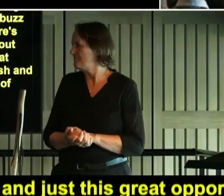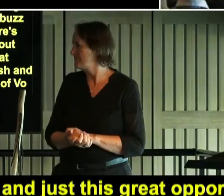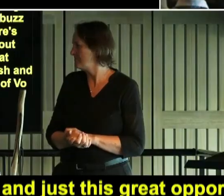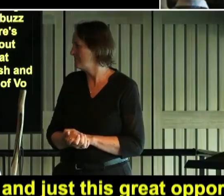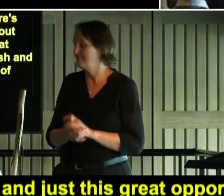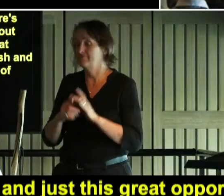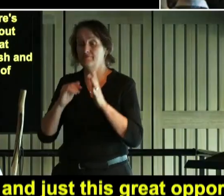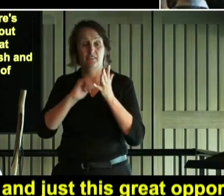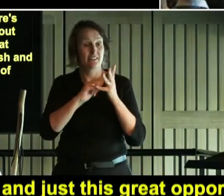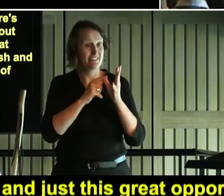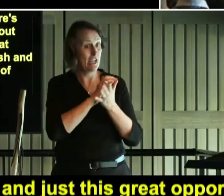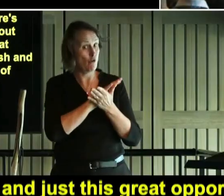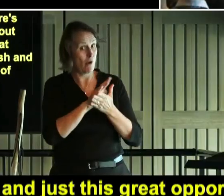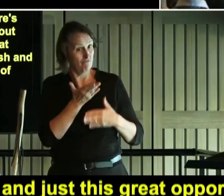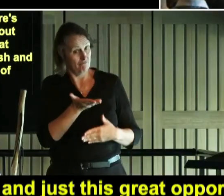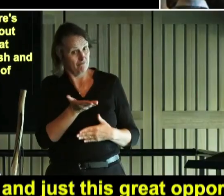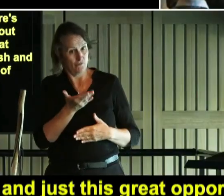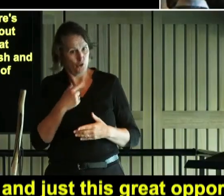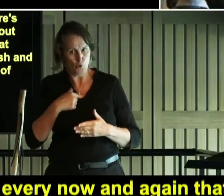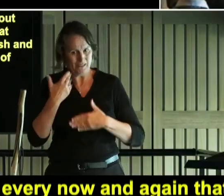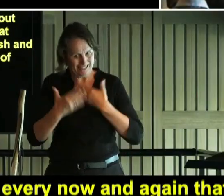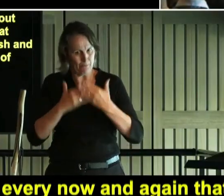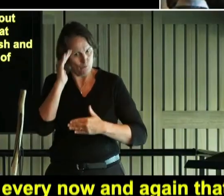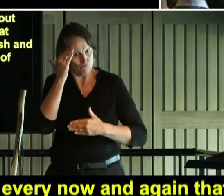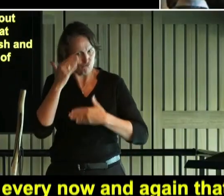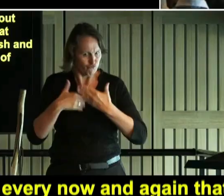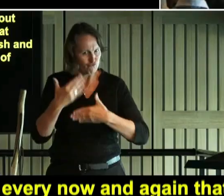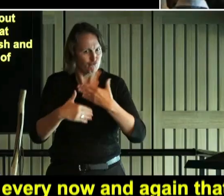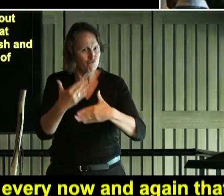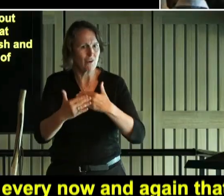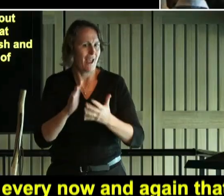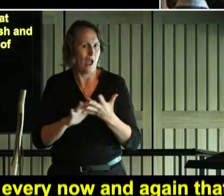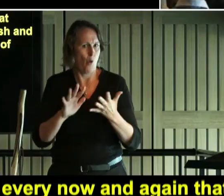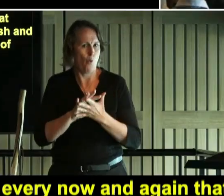No. Sarah, what about you? What sustains you in this work?